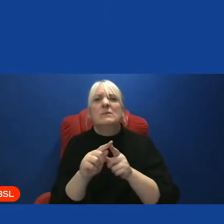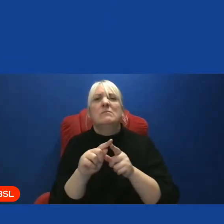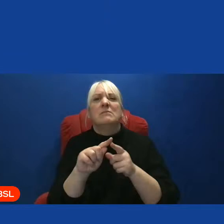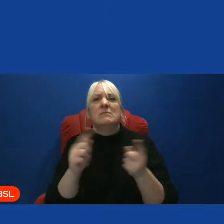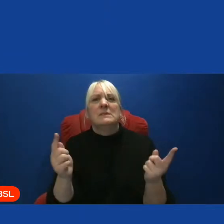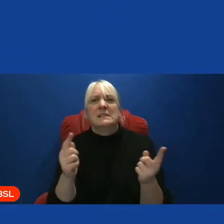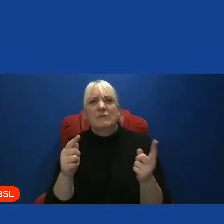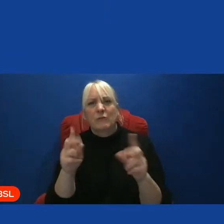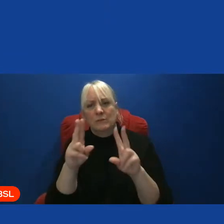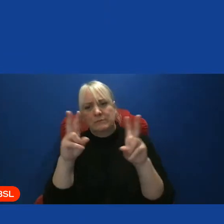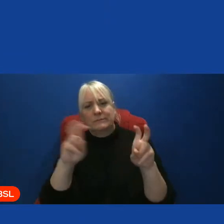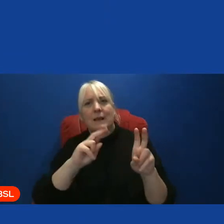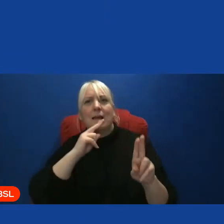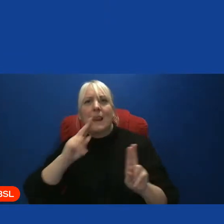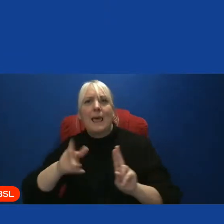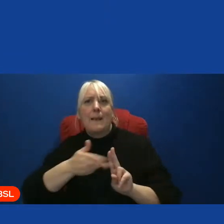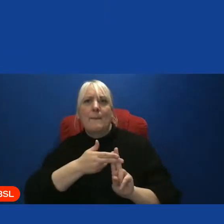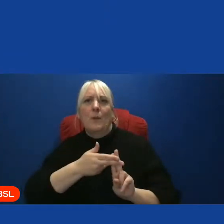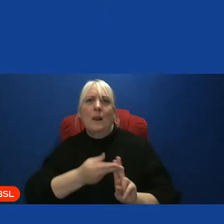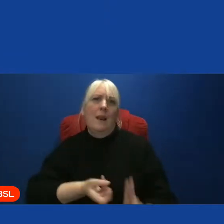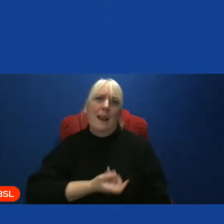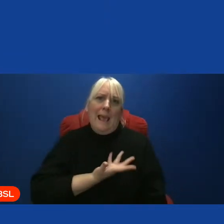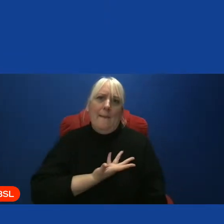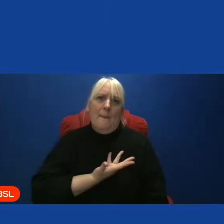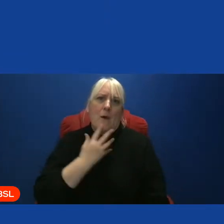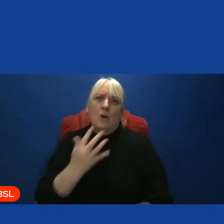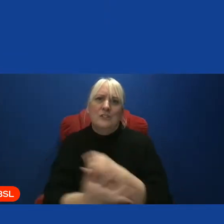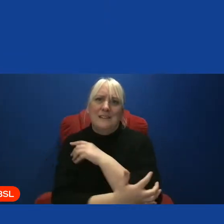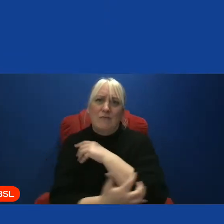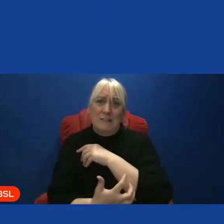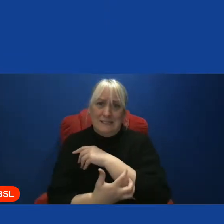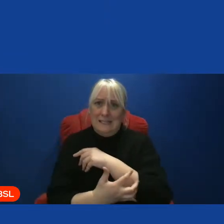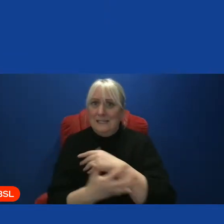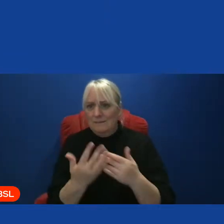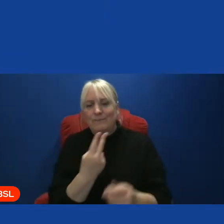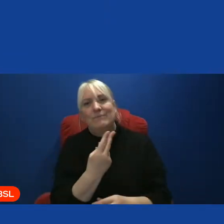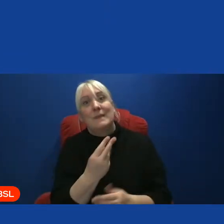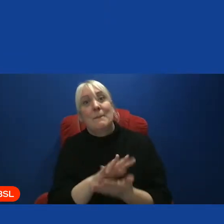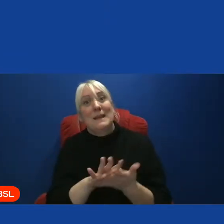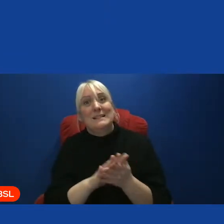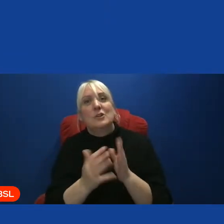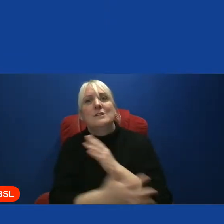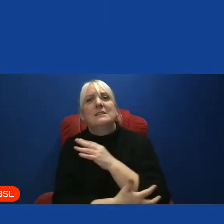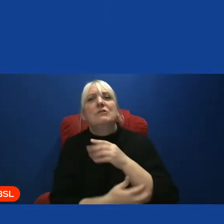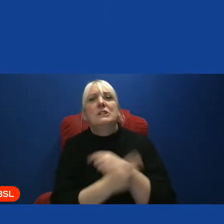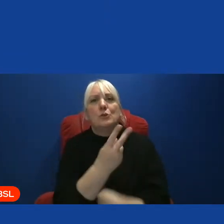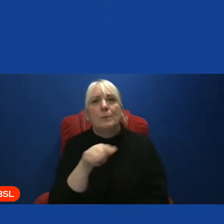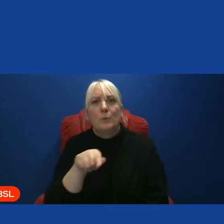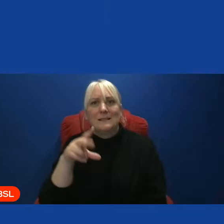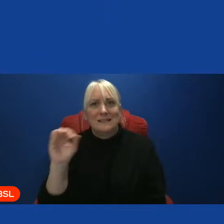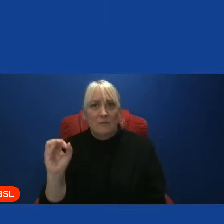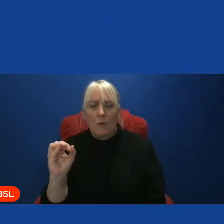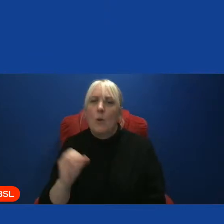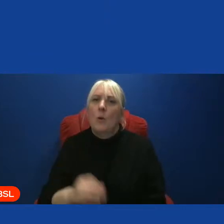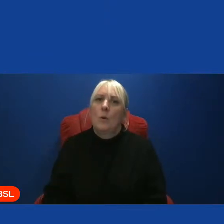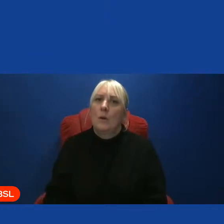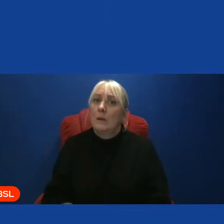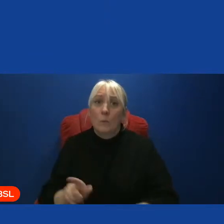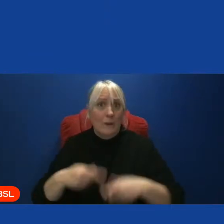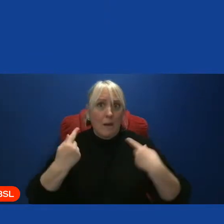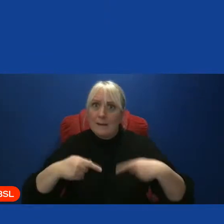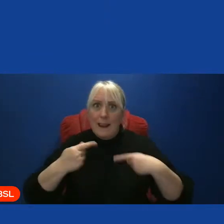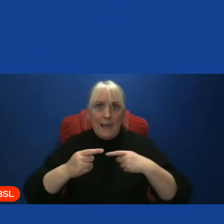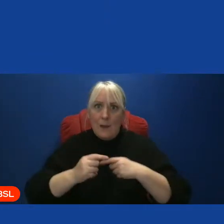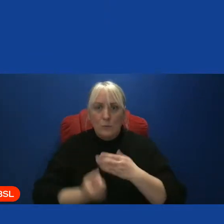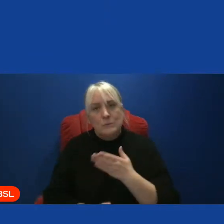austerity. As I mentioned before, 2.0, and it's something that we can't afford to allow to happen. So hopefully